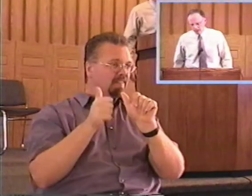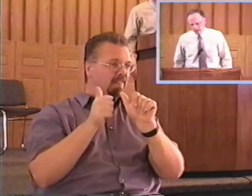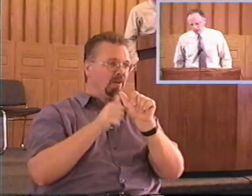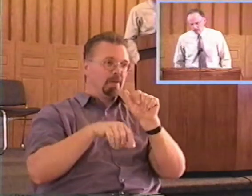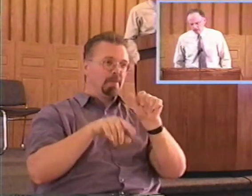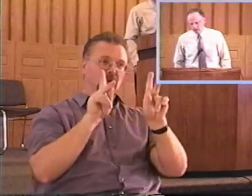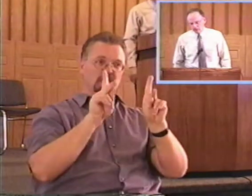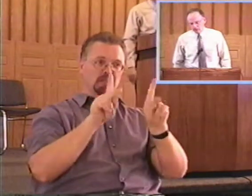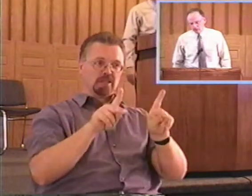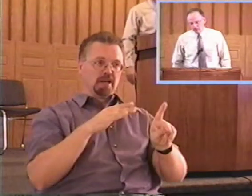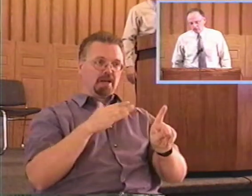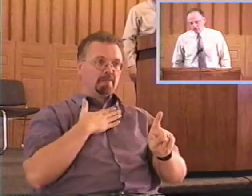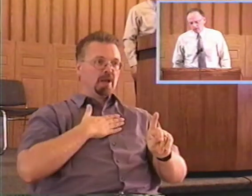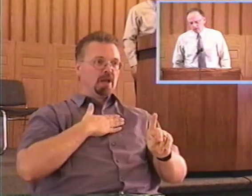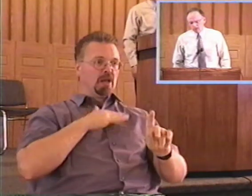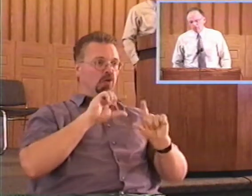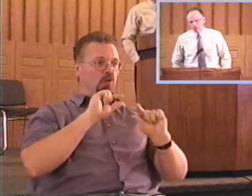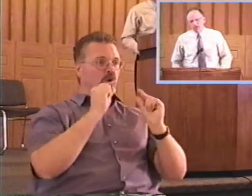care group.